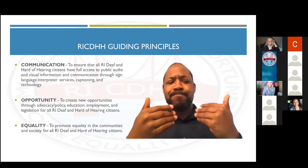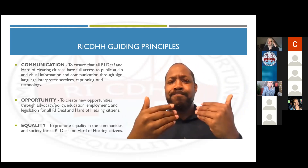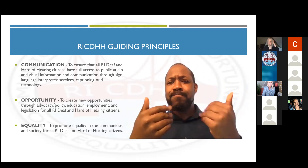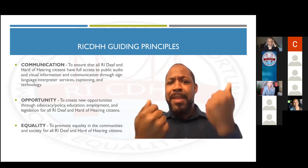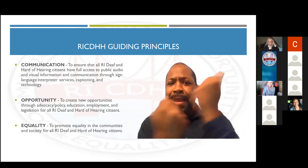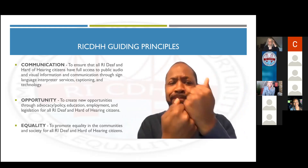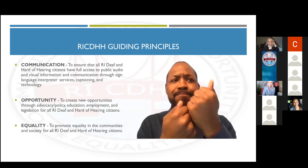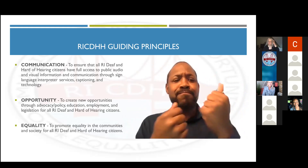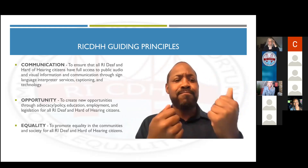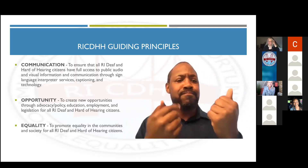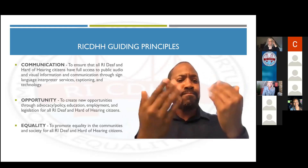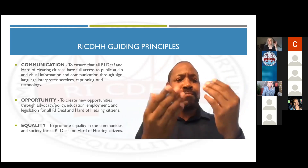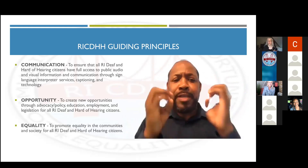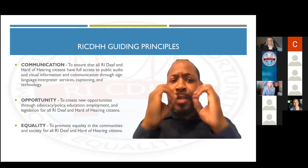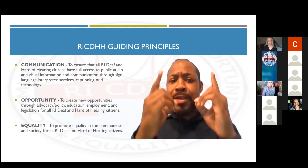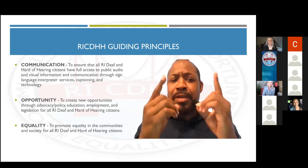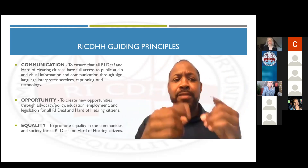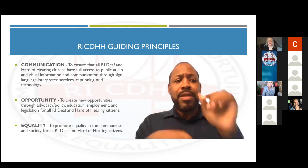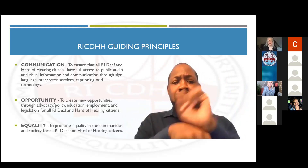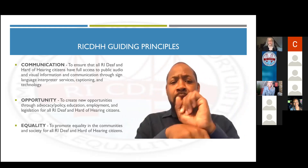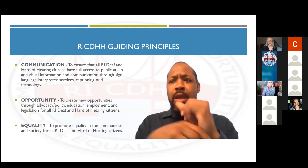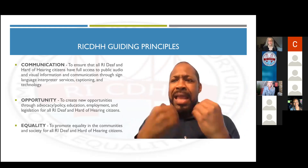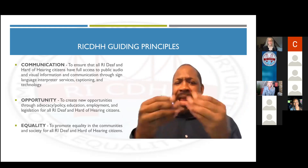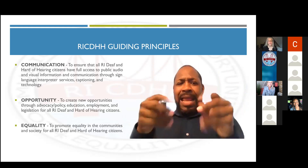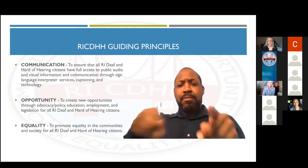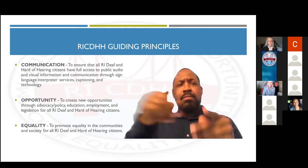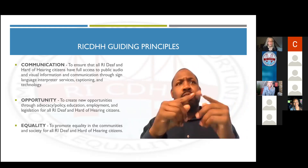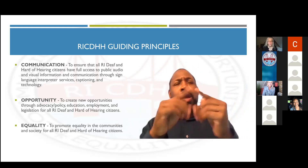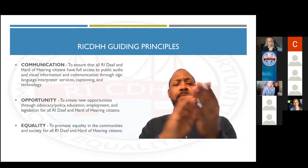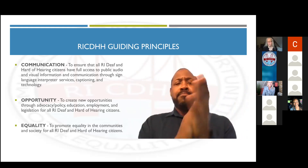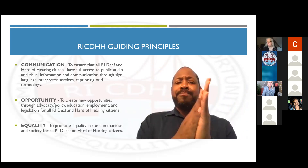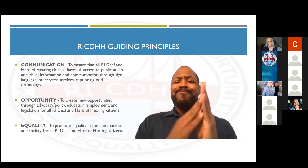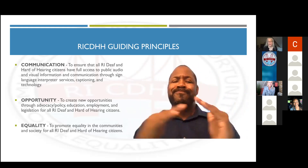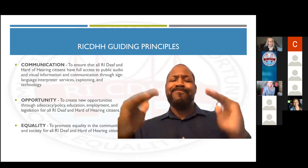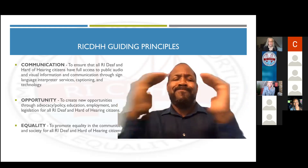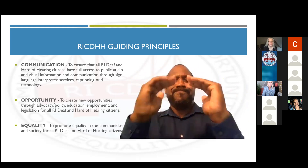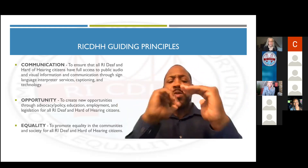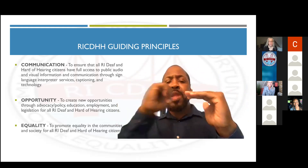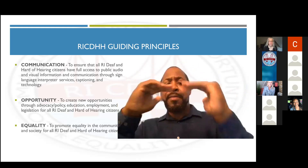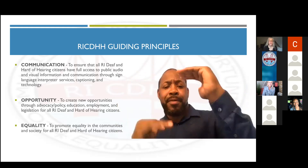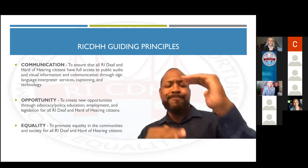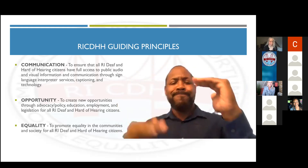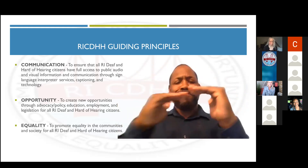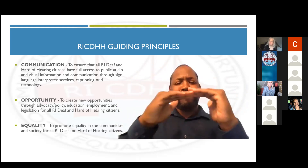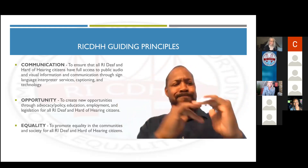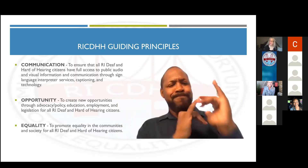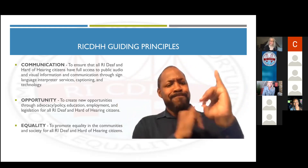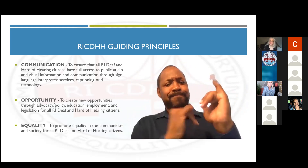creating opportunities to help with education, employment, advocacy, so that